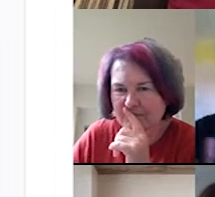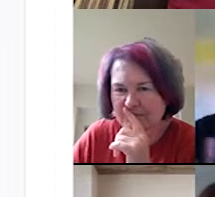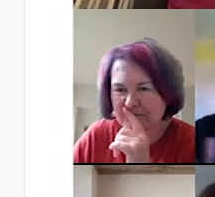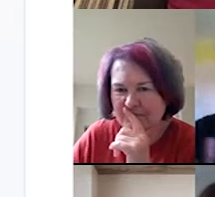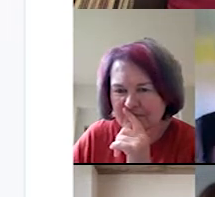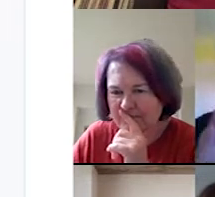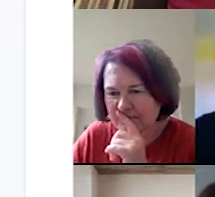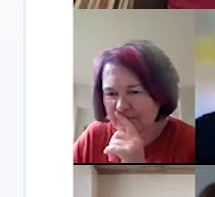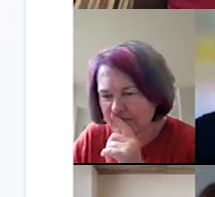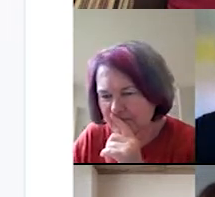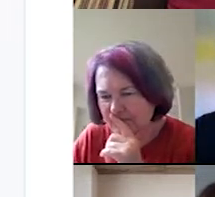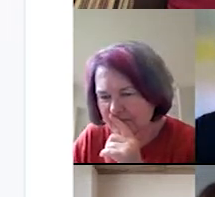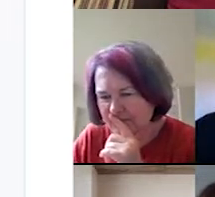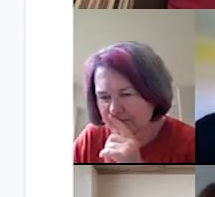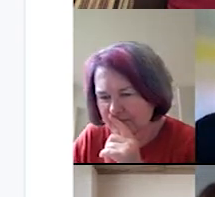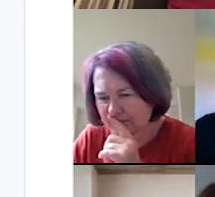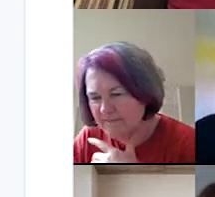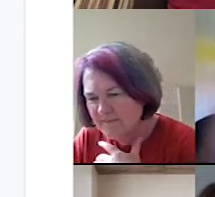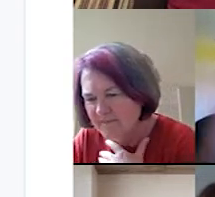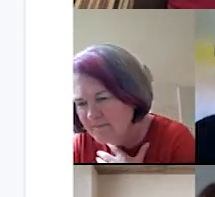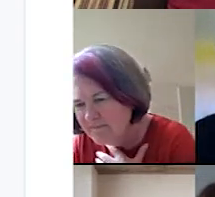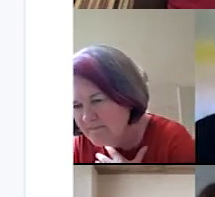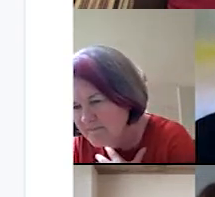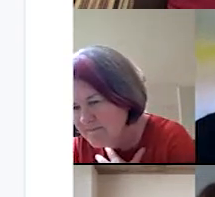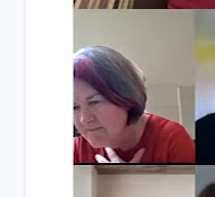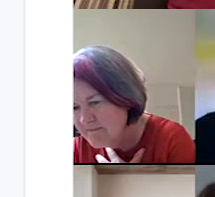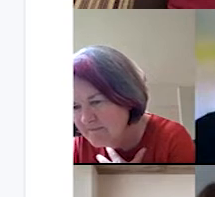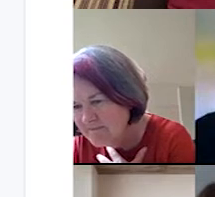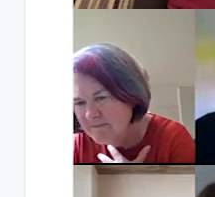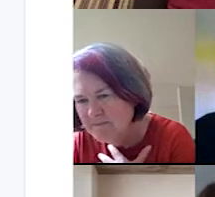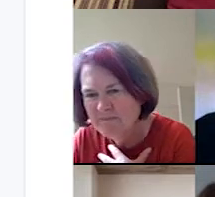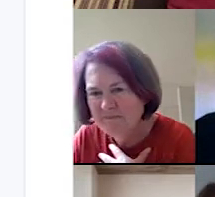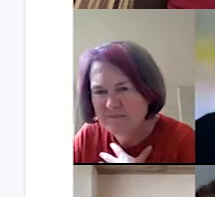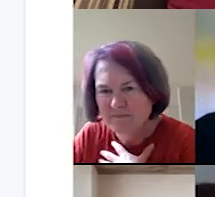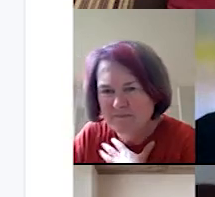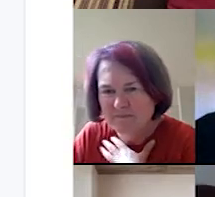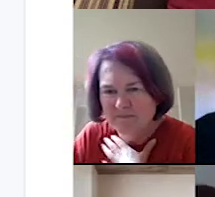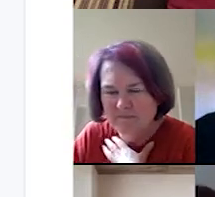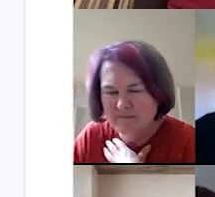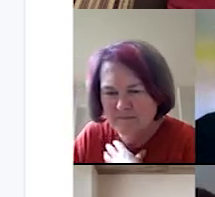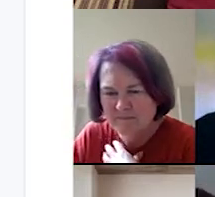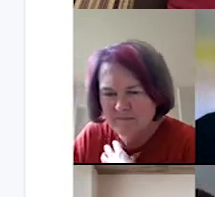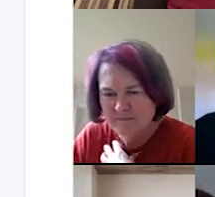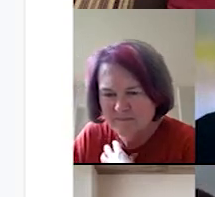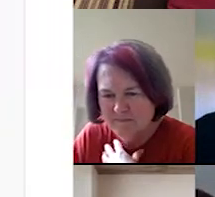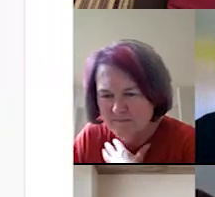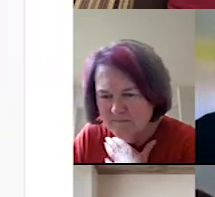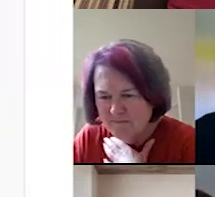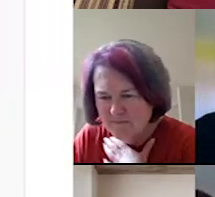things say naturally during this play, and you're going to have a look at what the keywords might be, and then you're going to have another go at